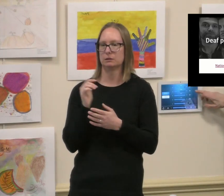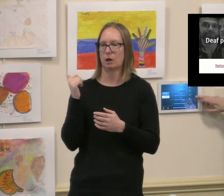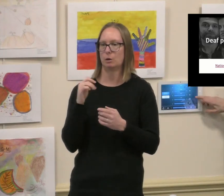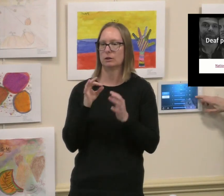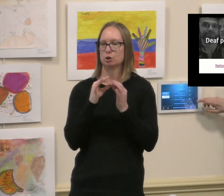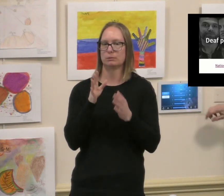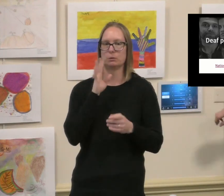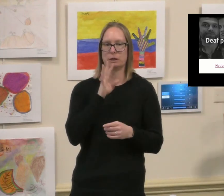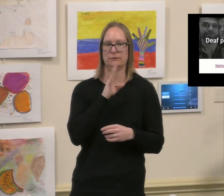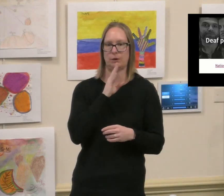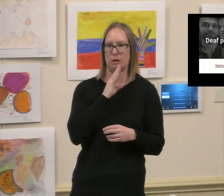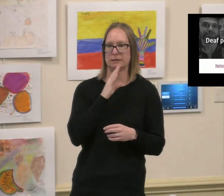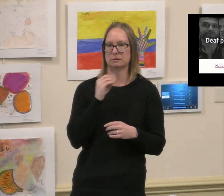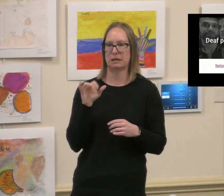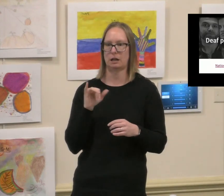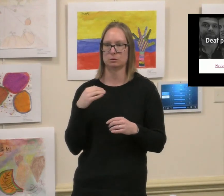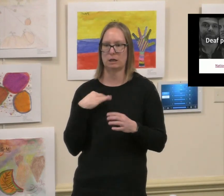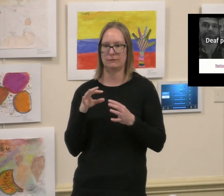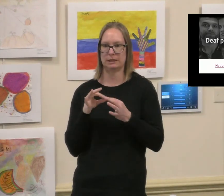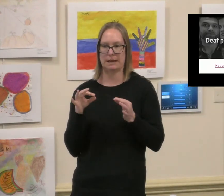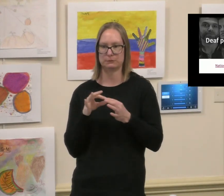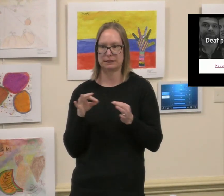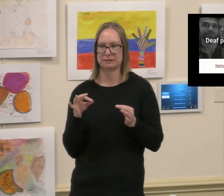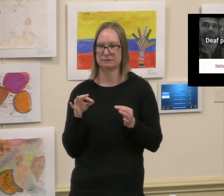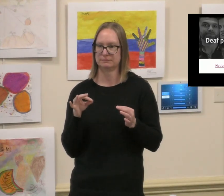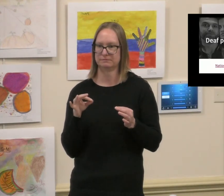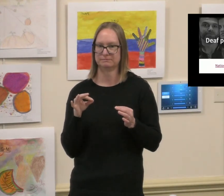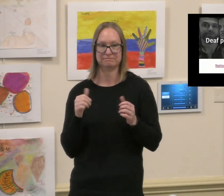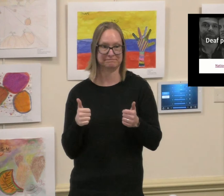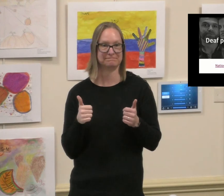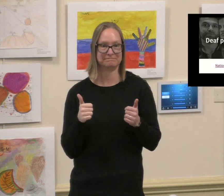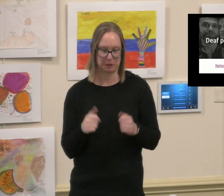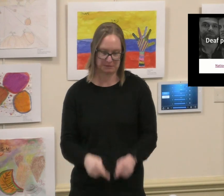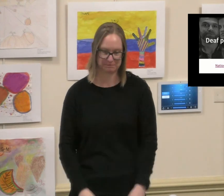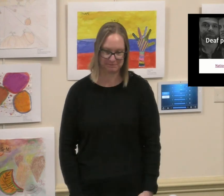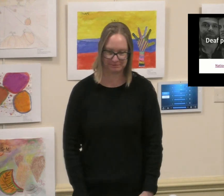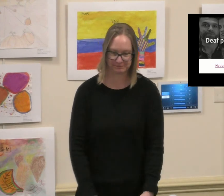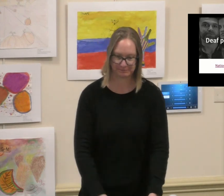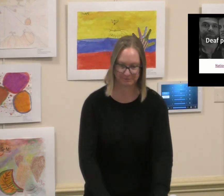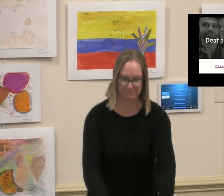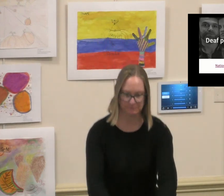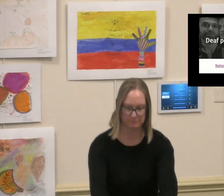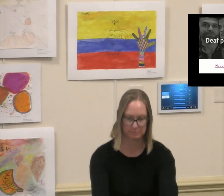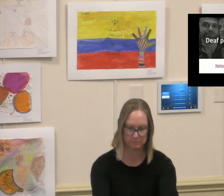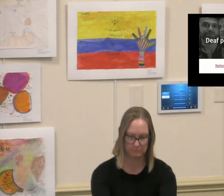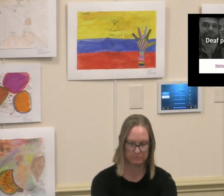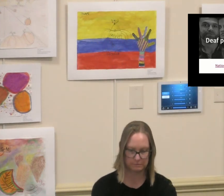Okay, so I'm going to play a video now, and we're going to have our interpreters read the captions since the sound isn't working.